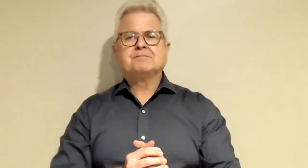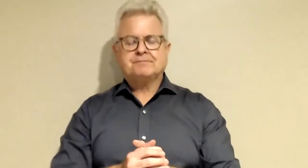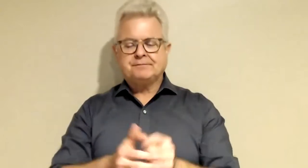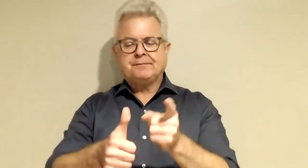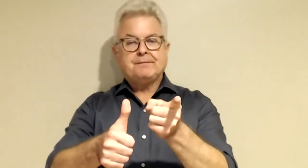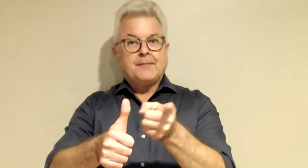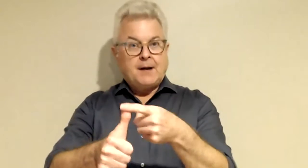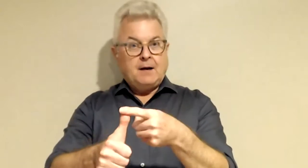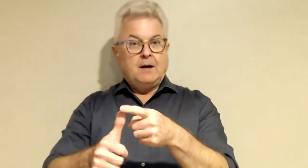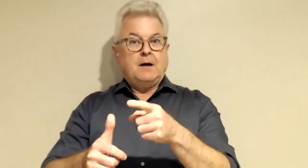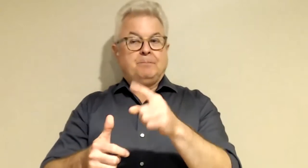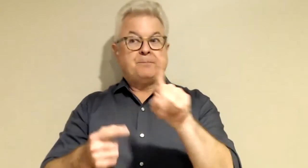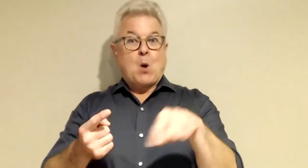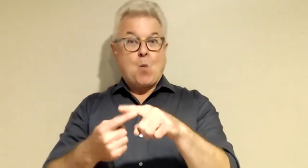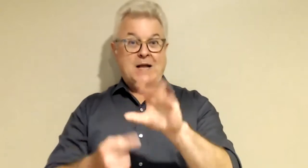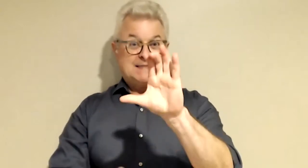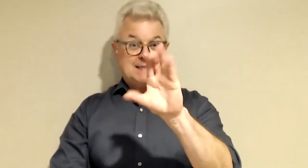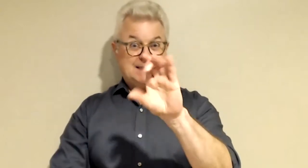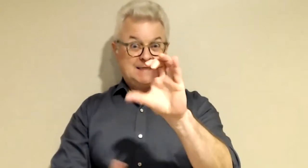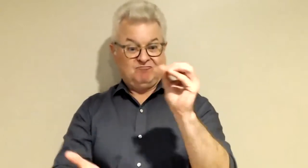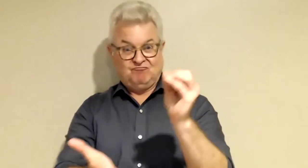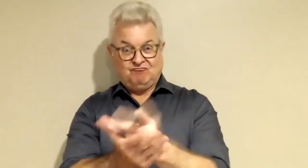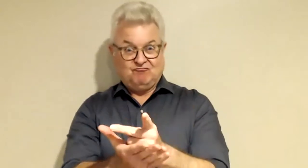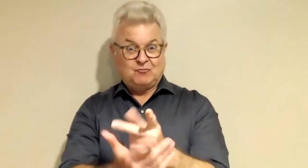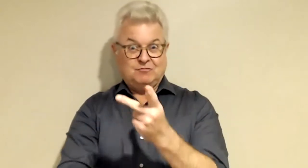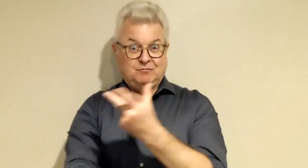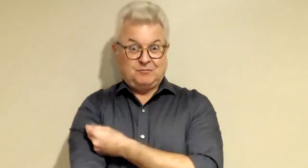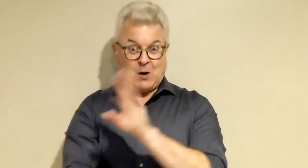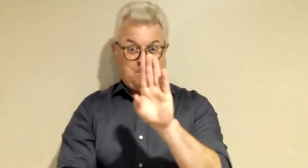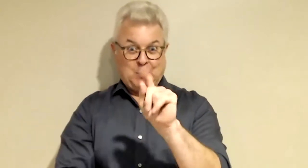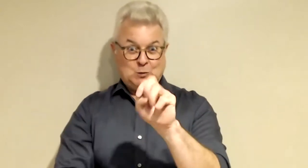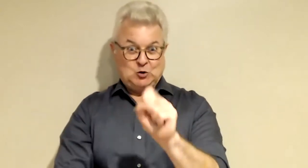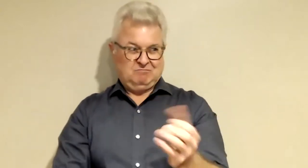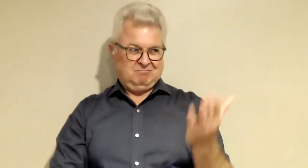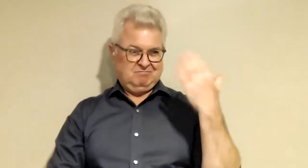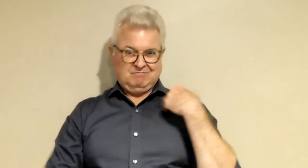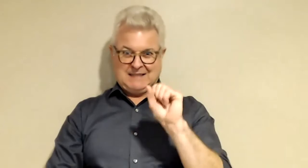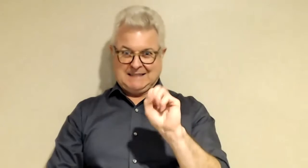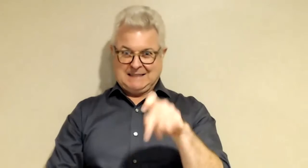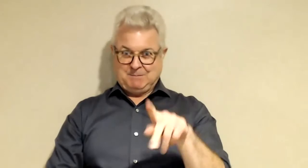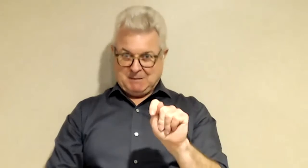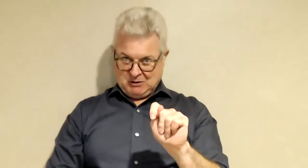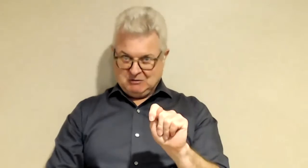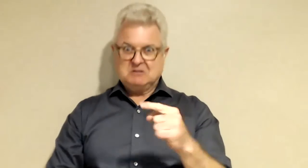points of information related to that. First of all, when the CDC approved the boosters back in